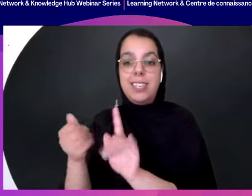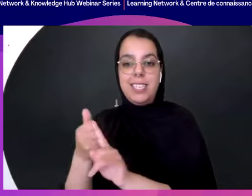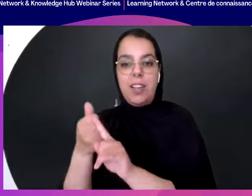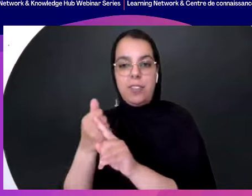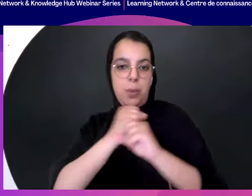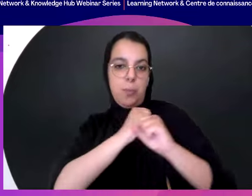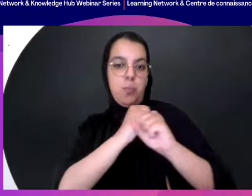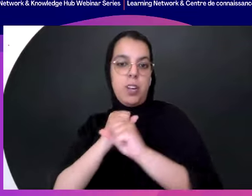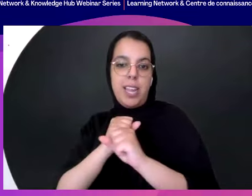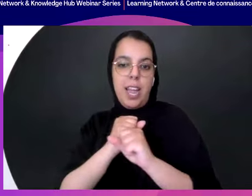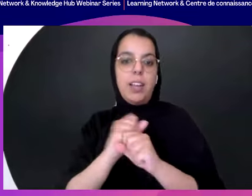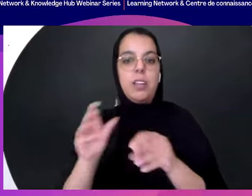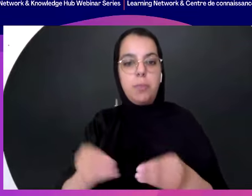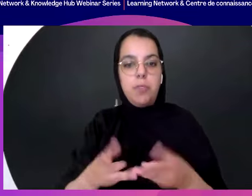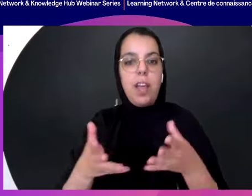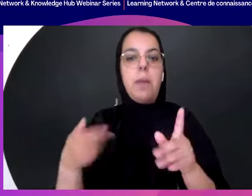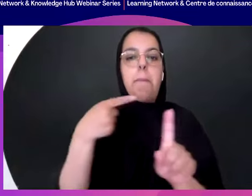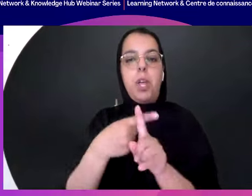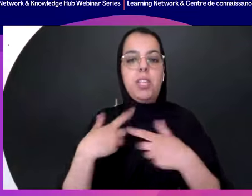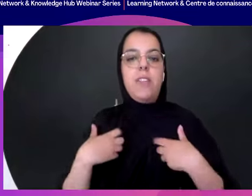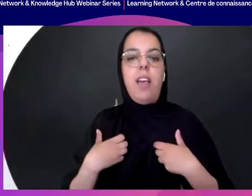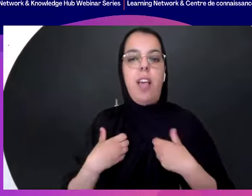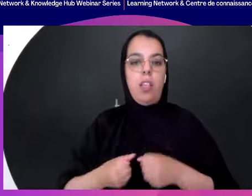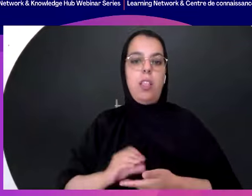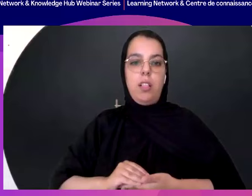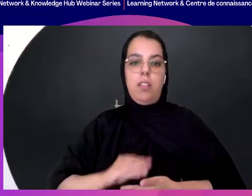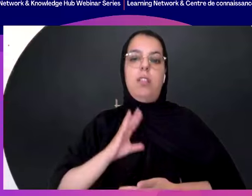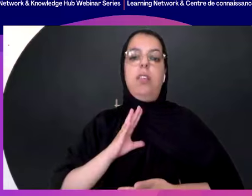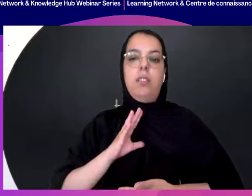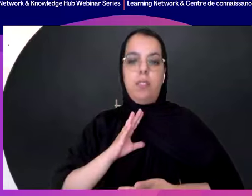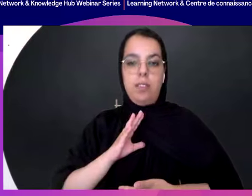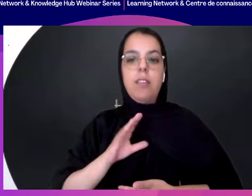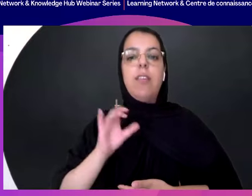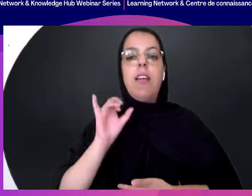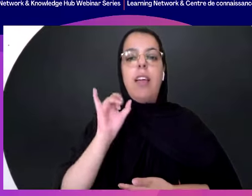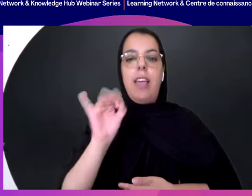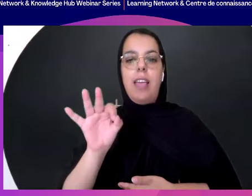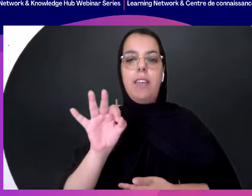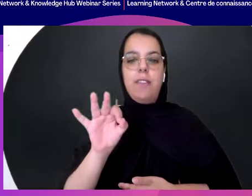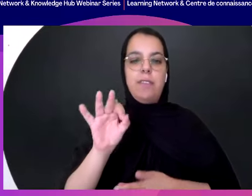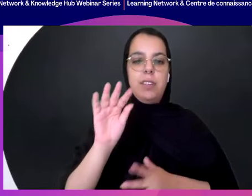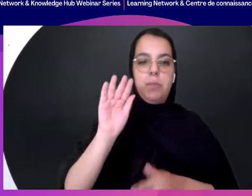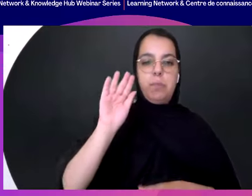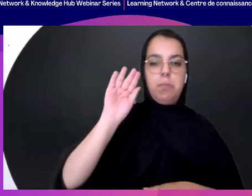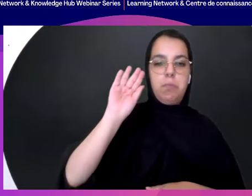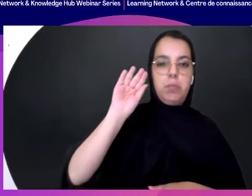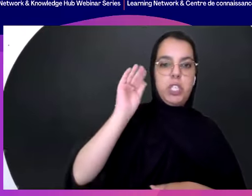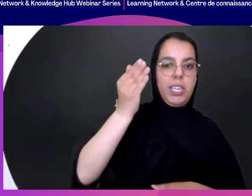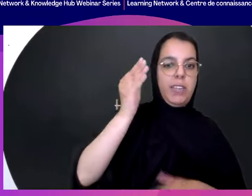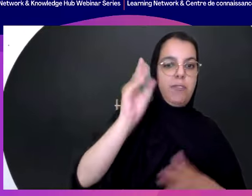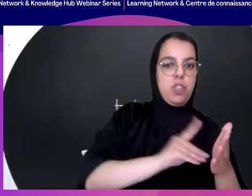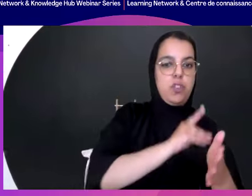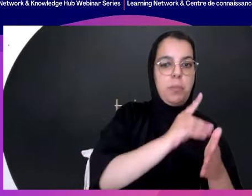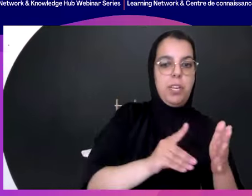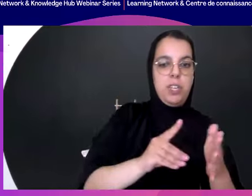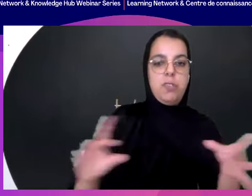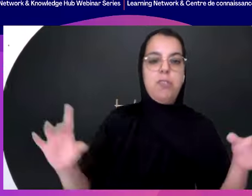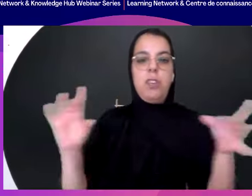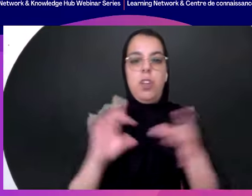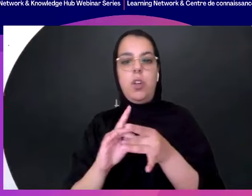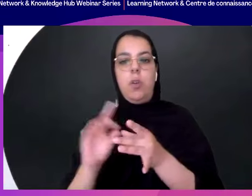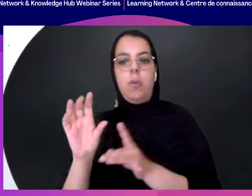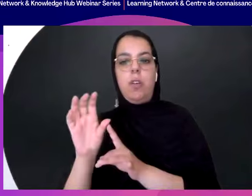between perceived discrimination and depressive symptoms. And we also asked them about different aspects of cultural identity. And in this graph, it